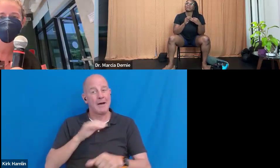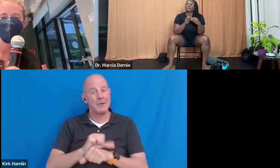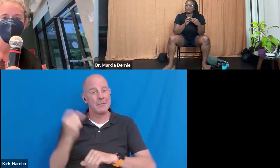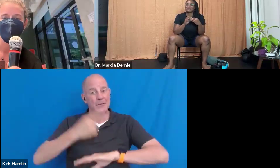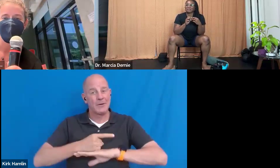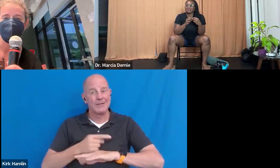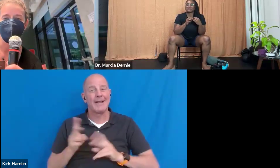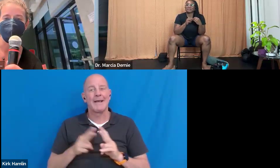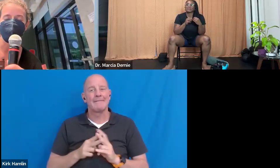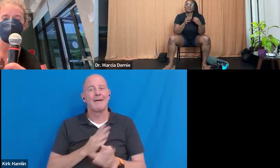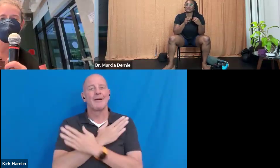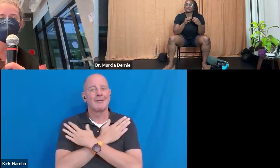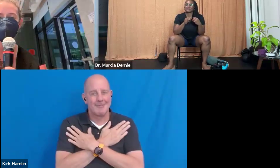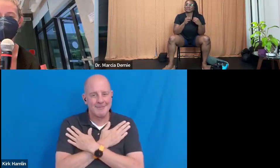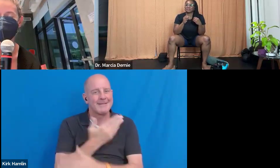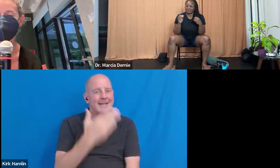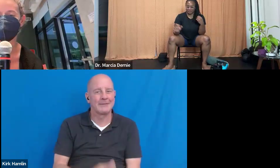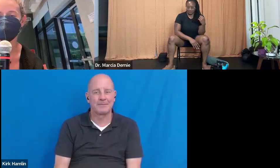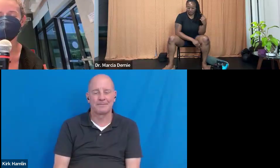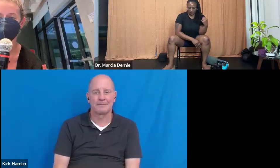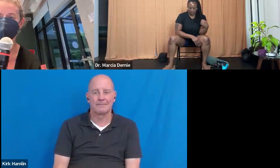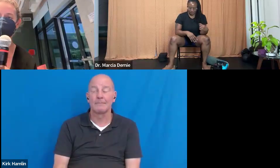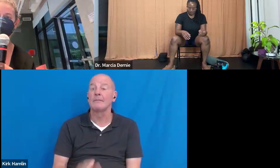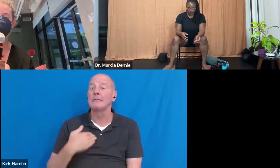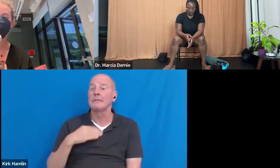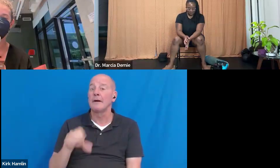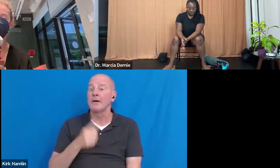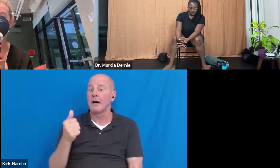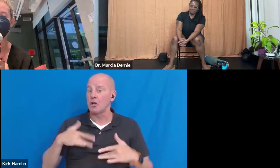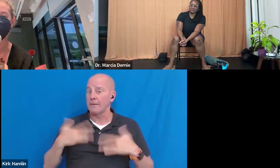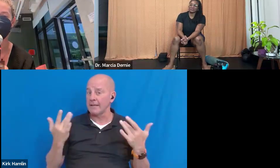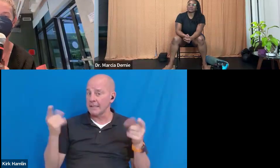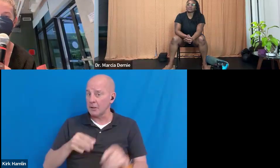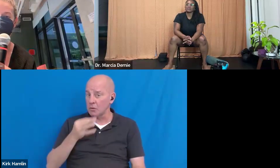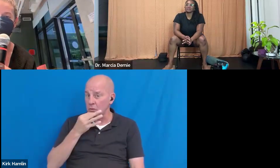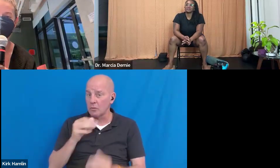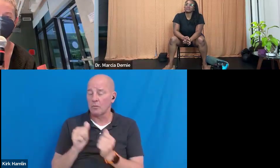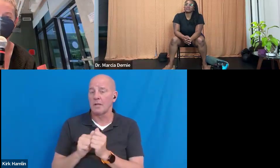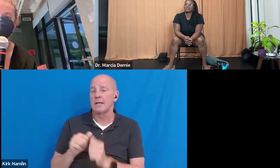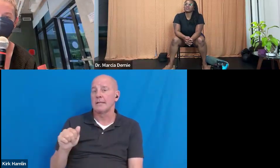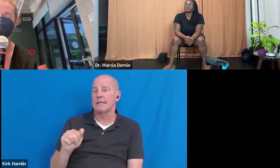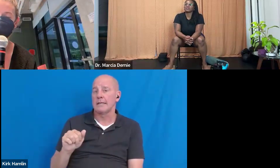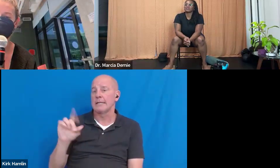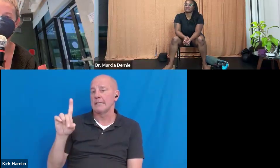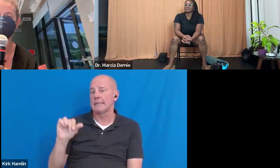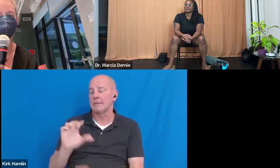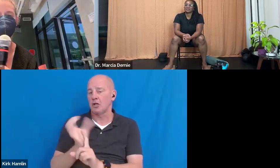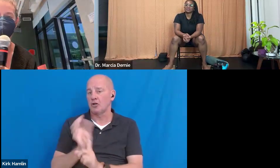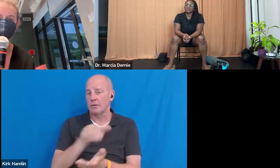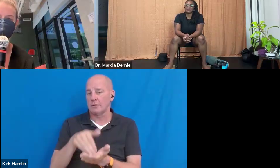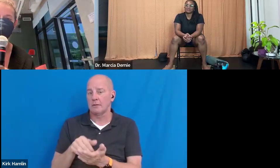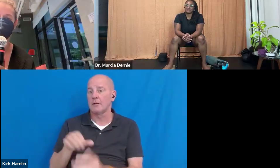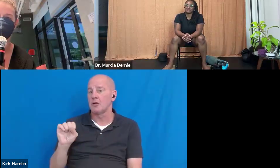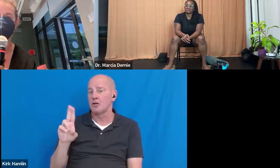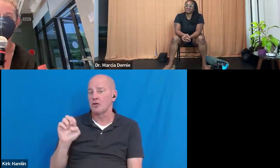you. We have some upcoming events we'd love to share with you all at the Disability Cultural Center. Superfest